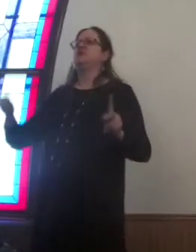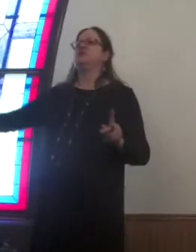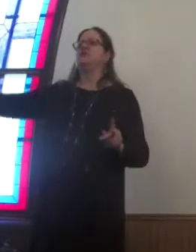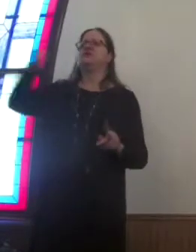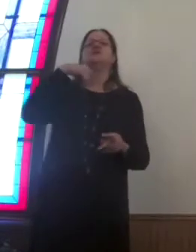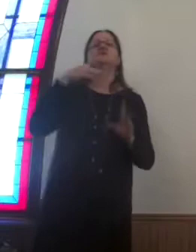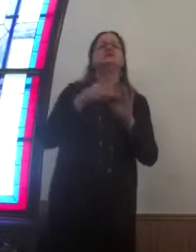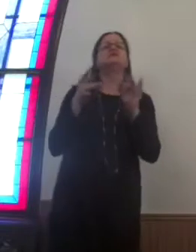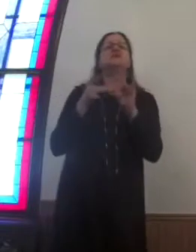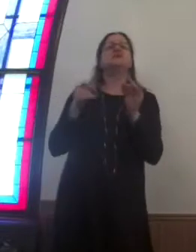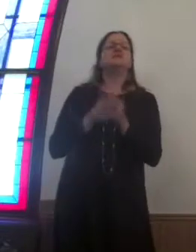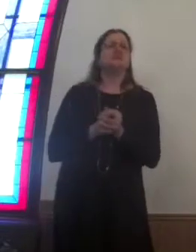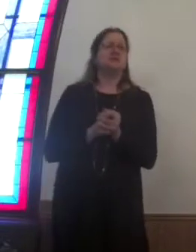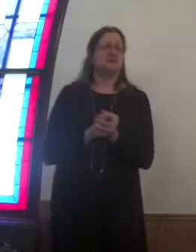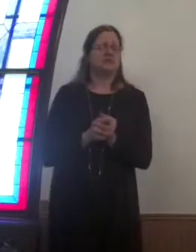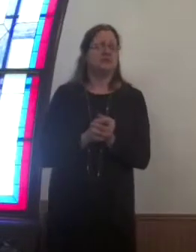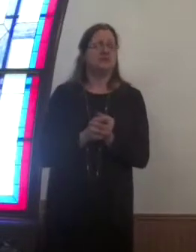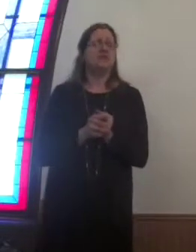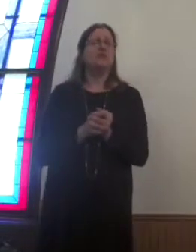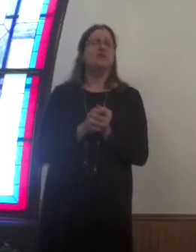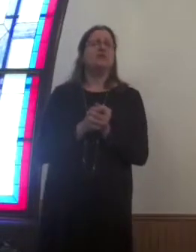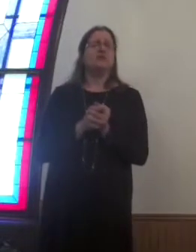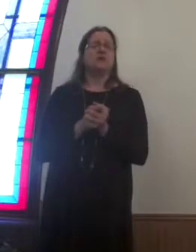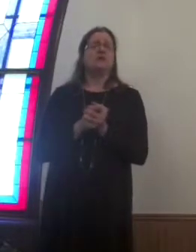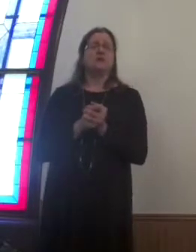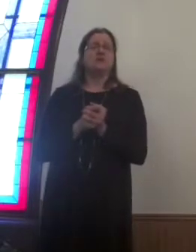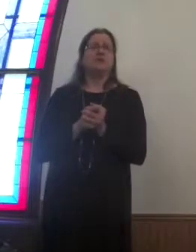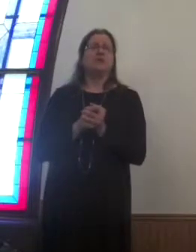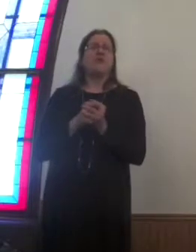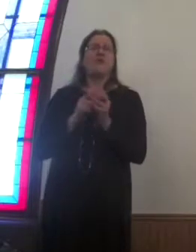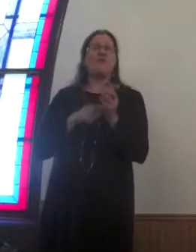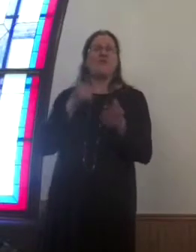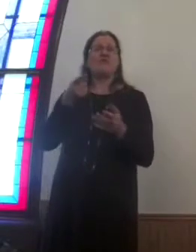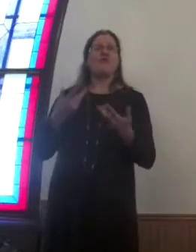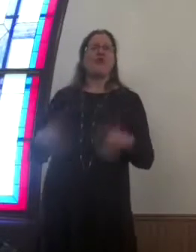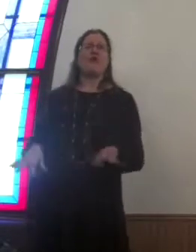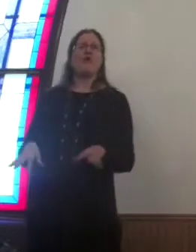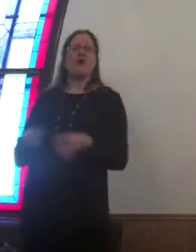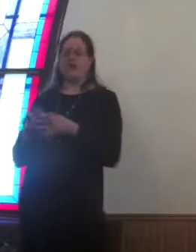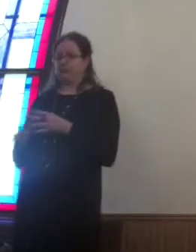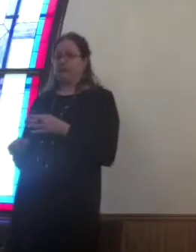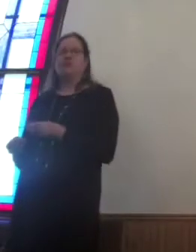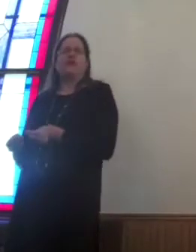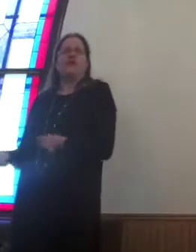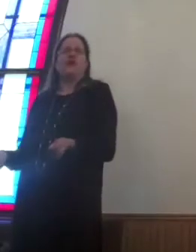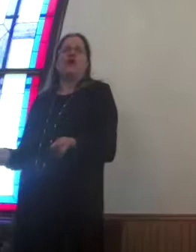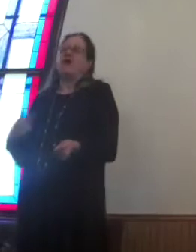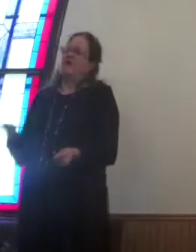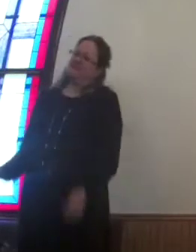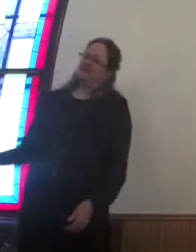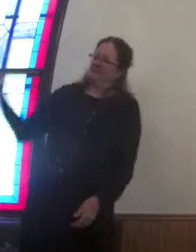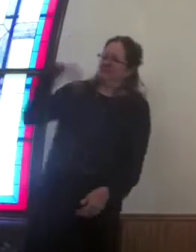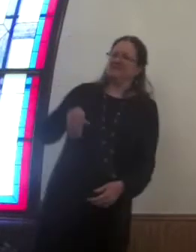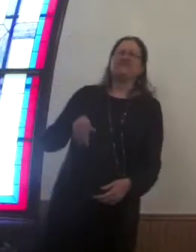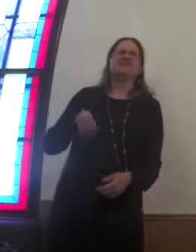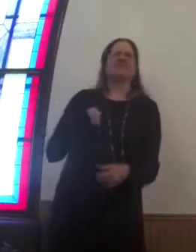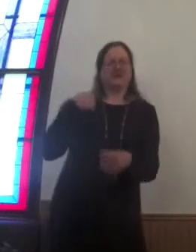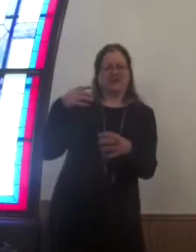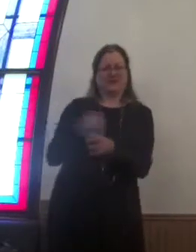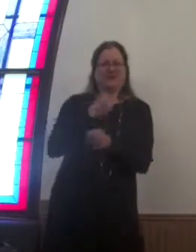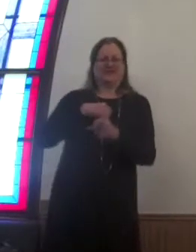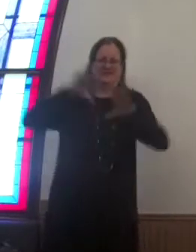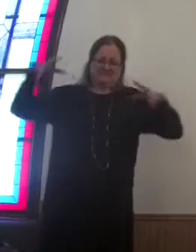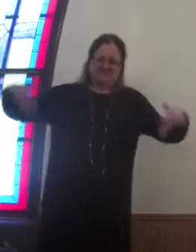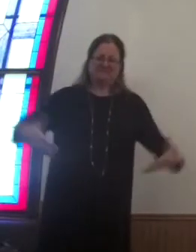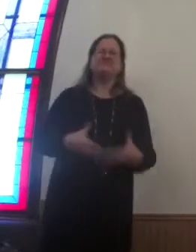said, "Since you have already lost, I invite you to come and join the winning side." He said